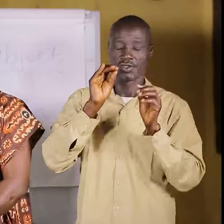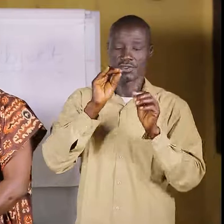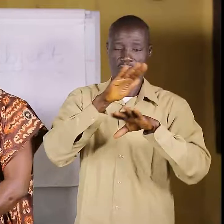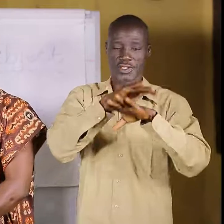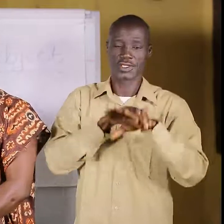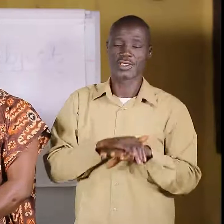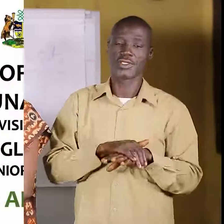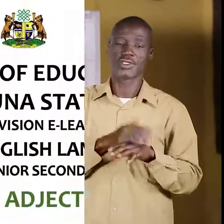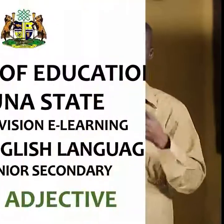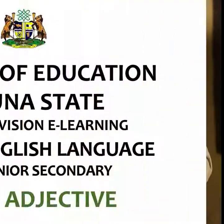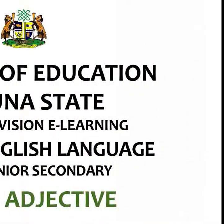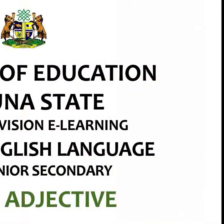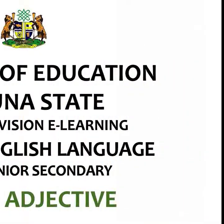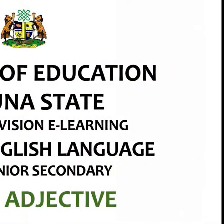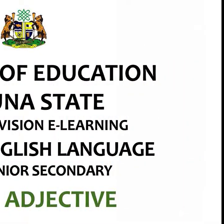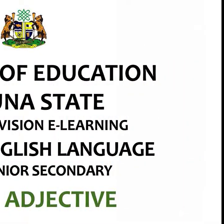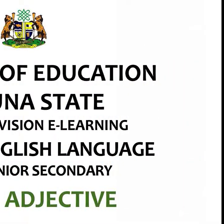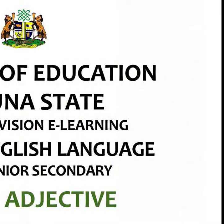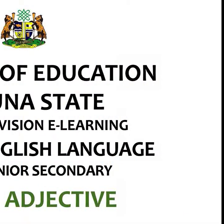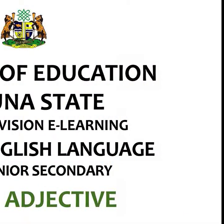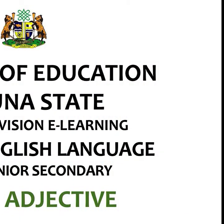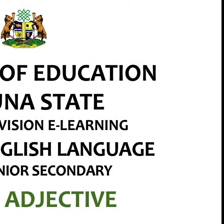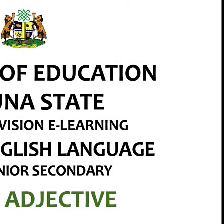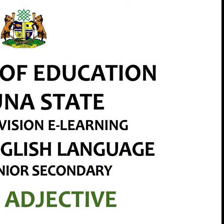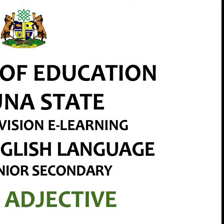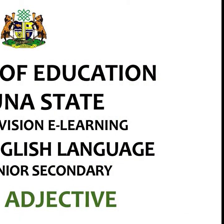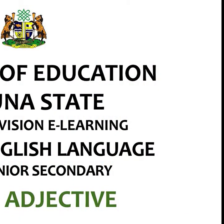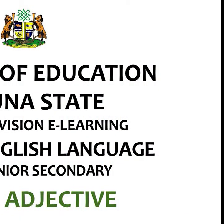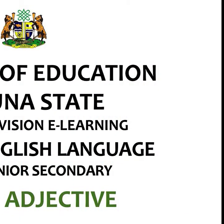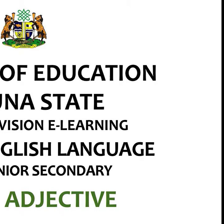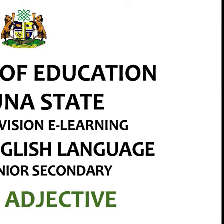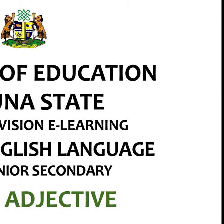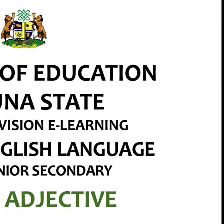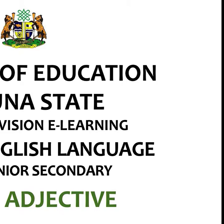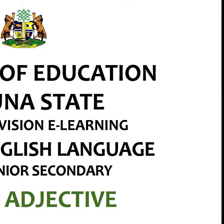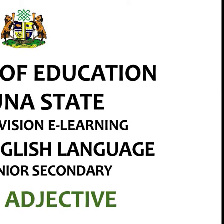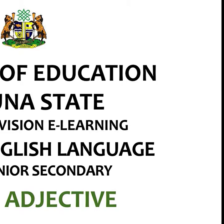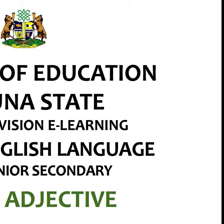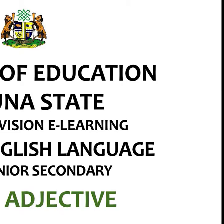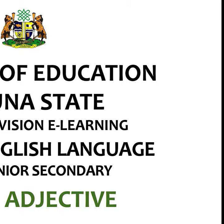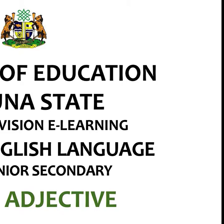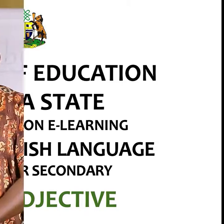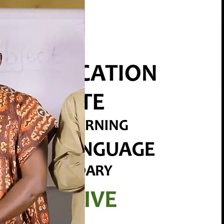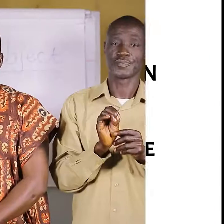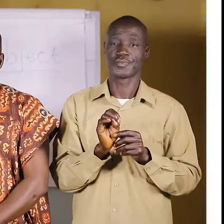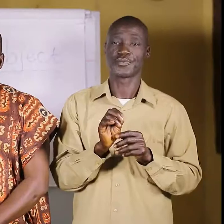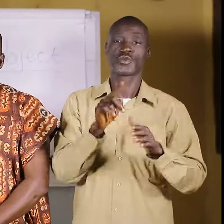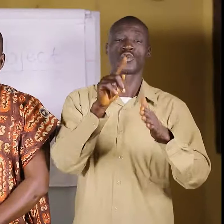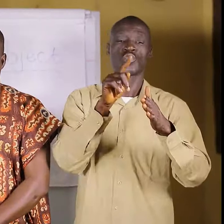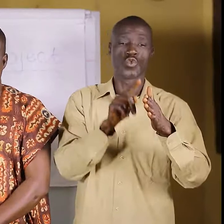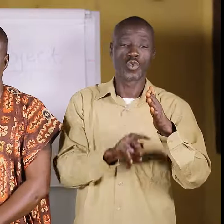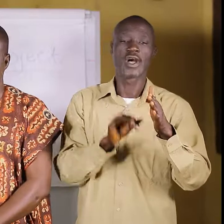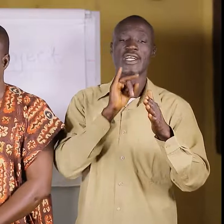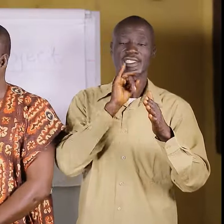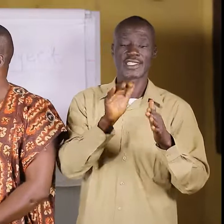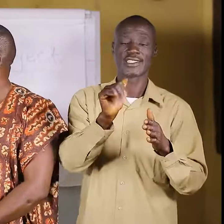language. Today's topic is adjectives. Now, what